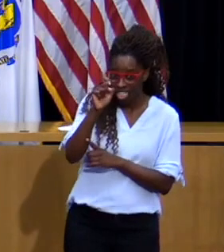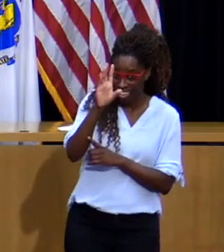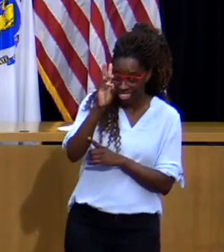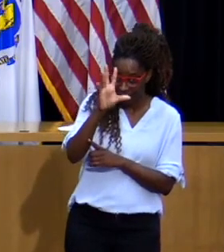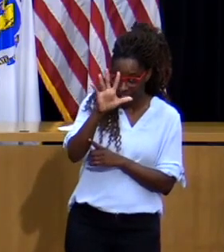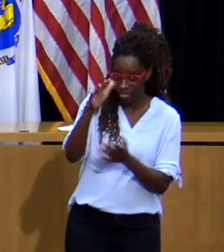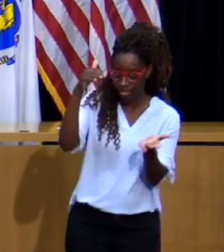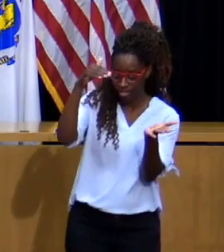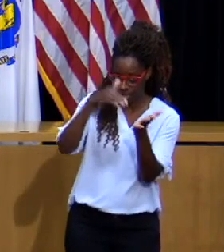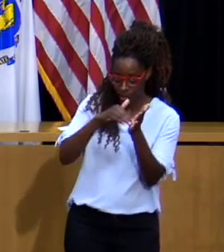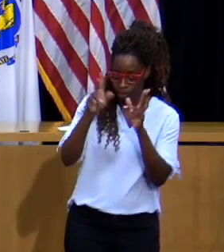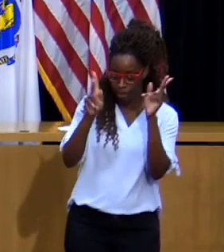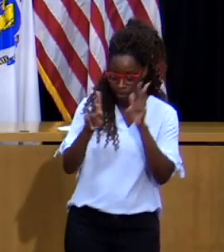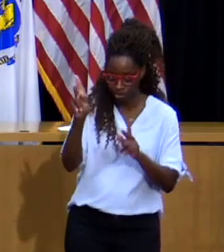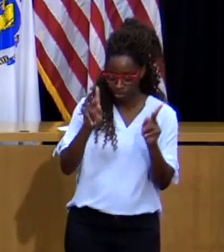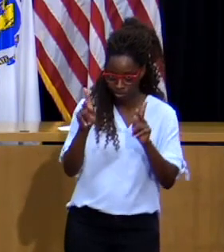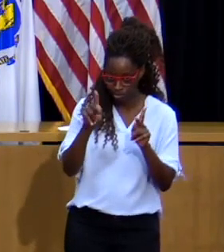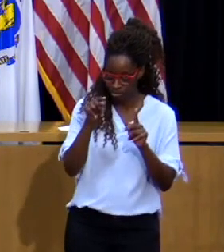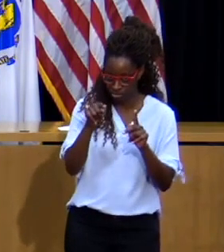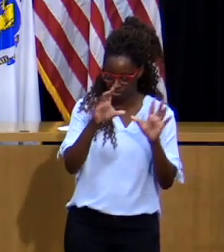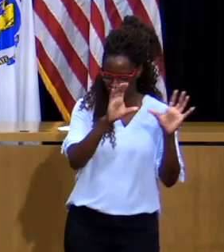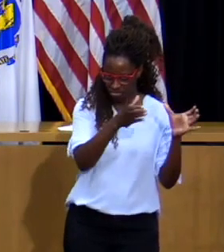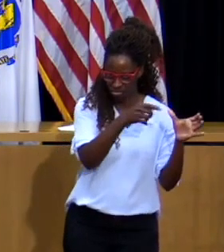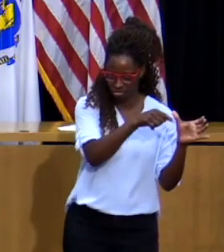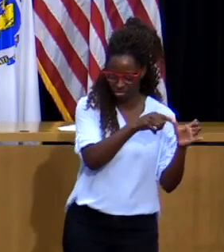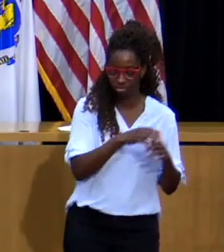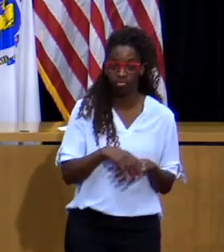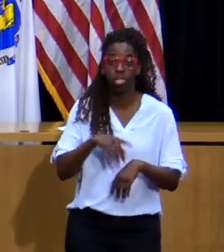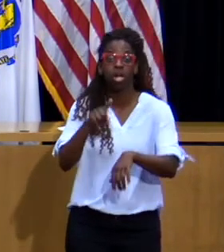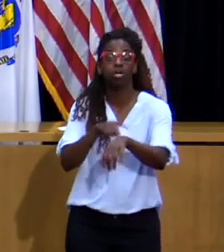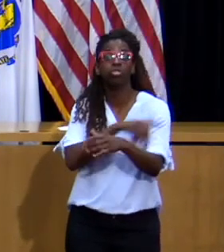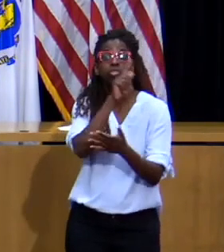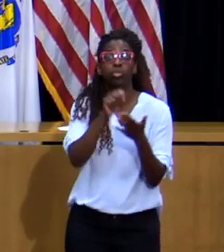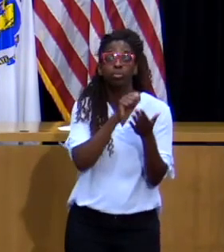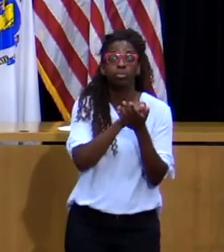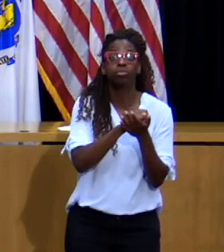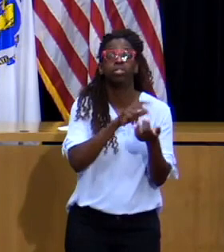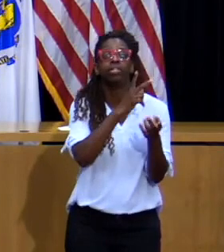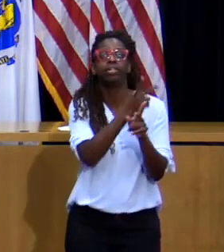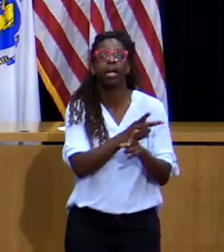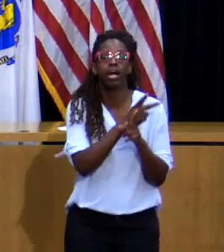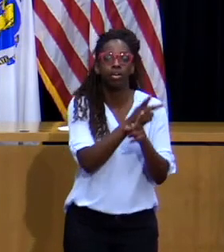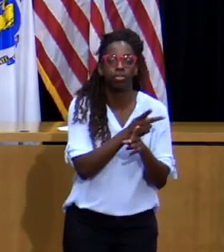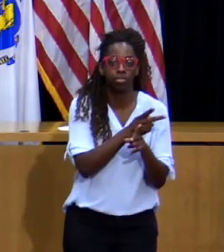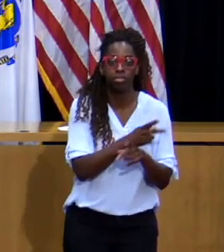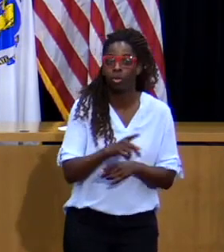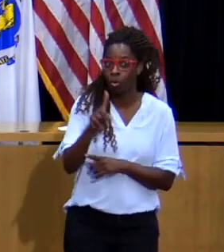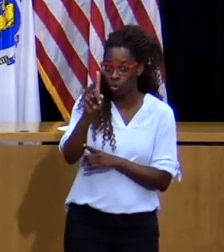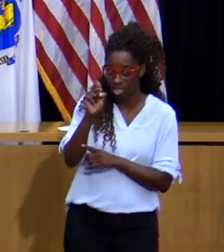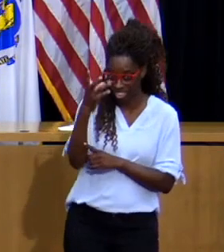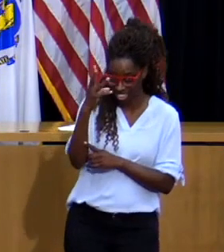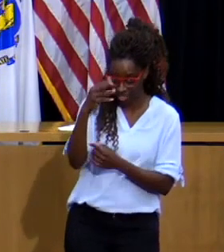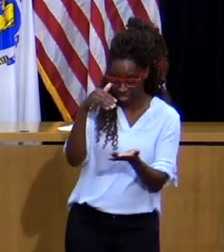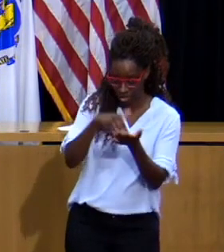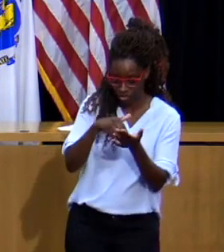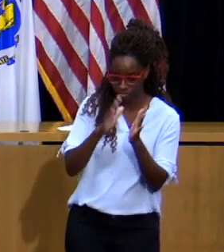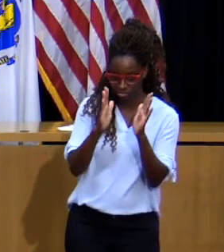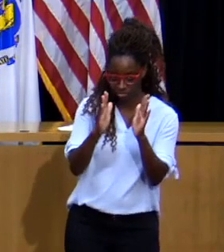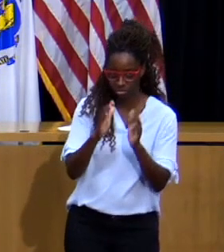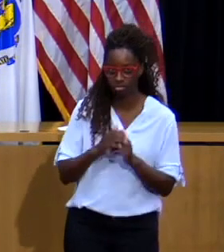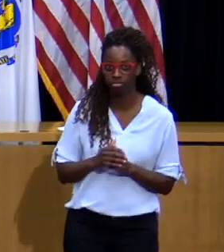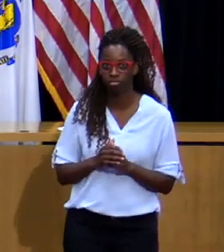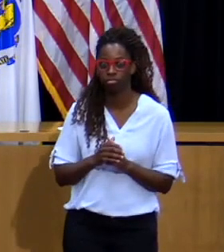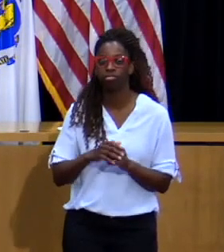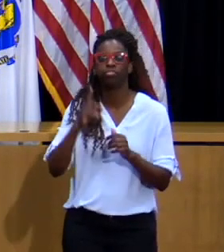170,000 individuals. Long-term care facilities, about 115,000. Police, fire, emergency medical,